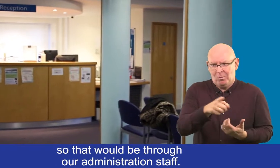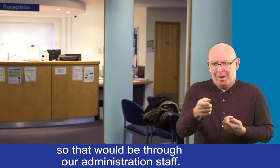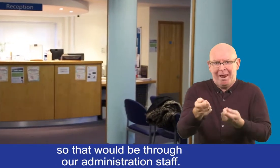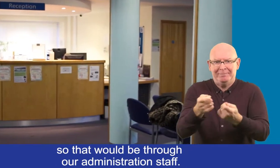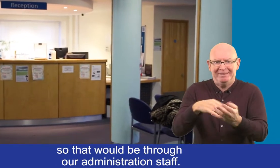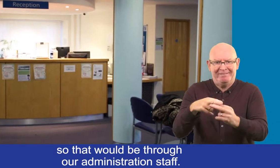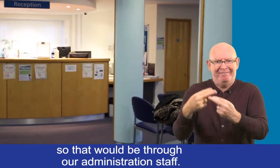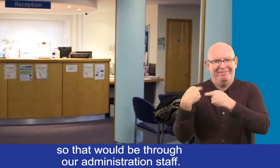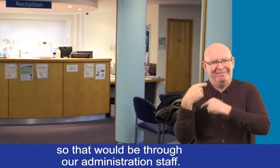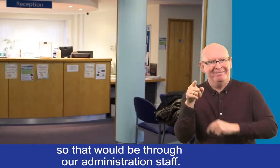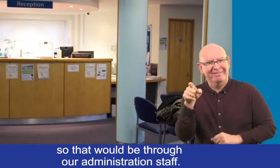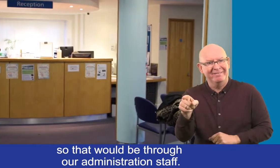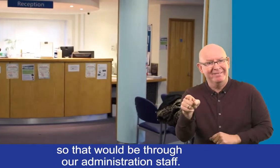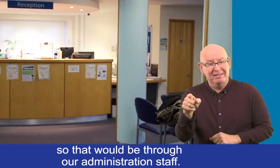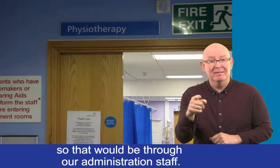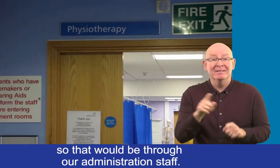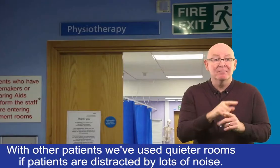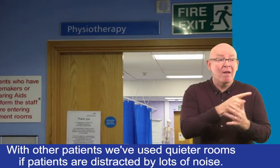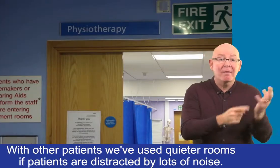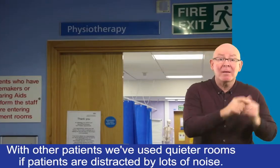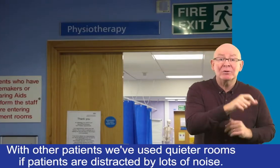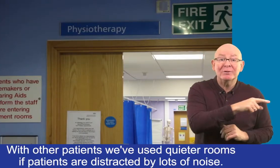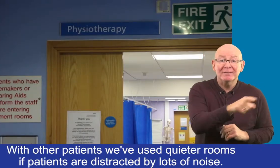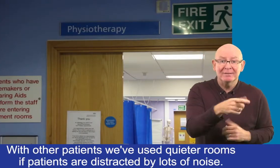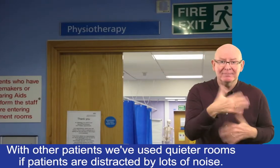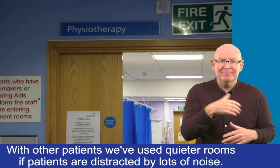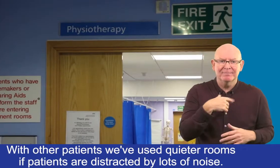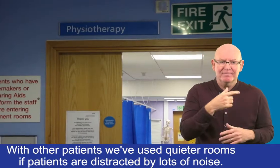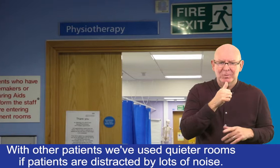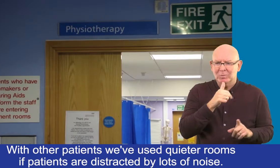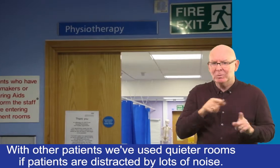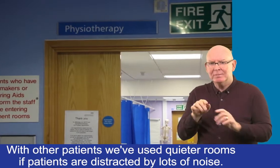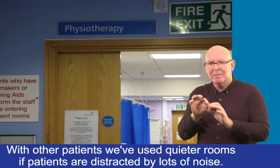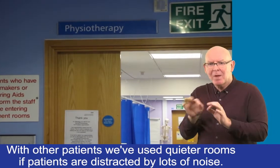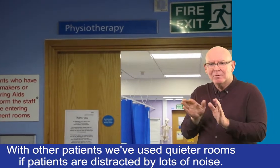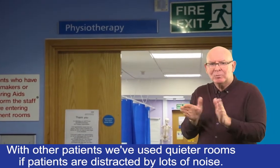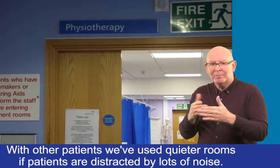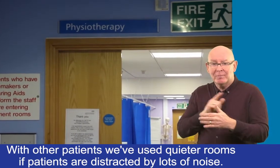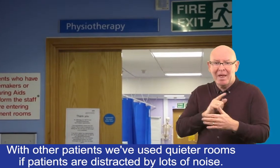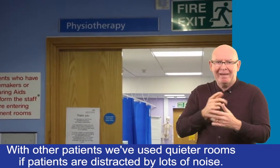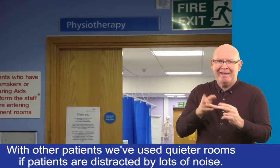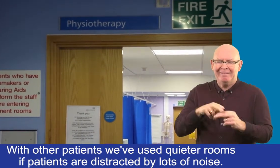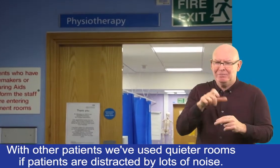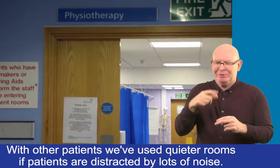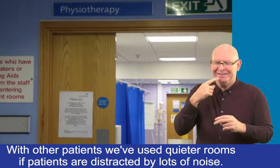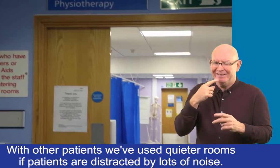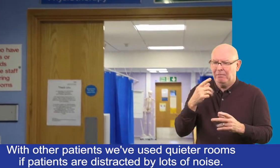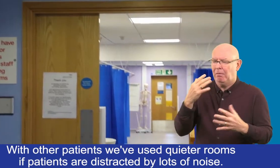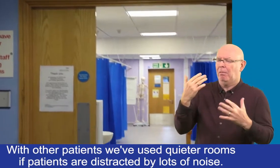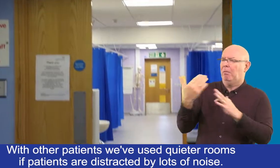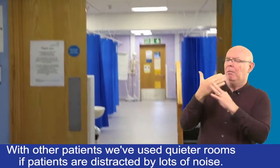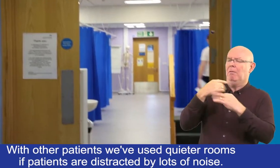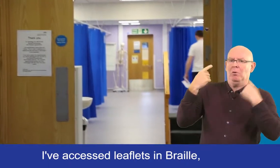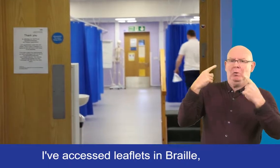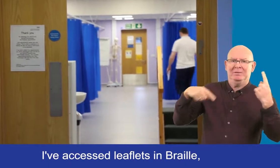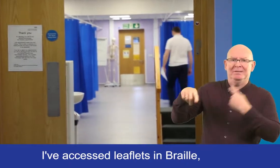would be through our administration staff. With other patients, we've used quieter rooms if patients are distracted by lots